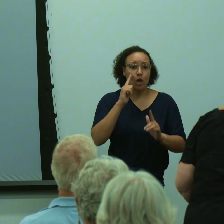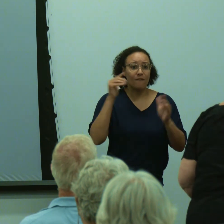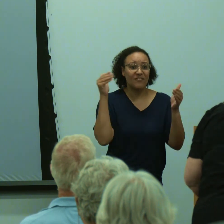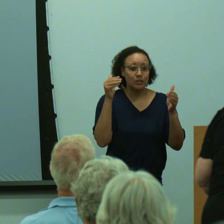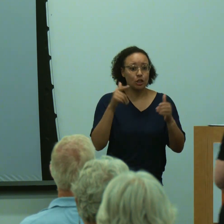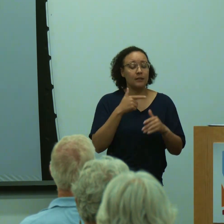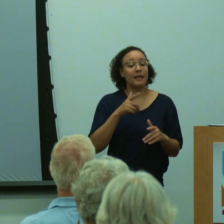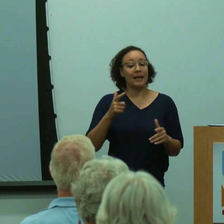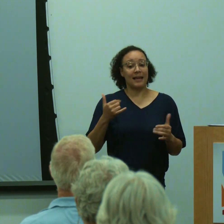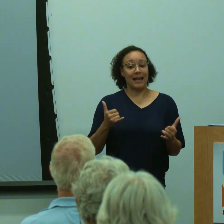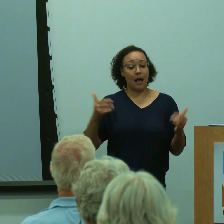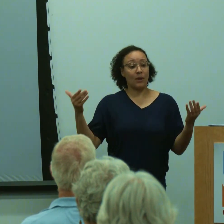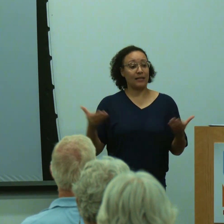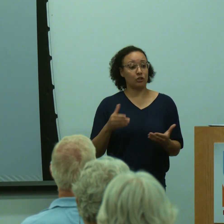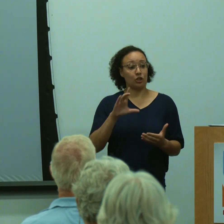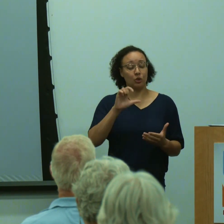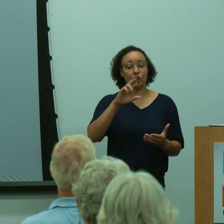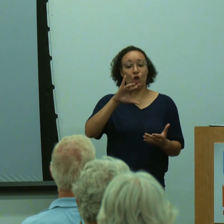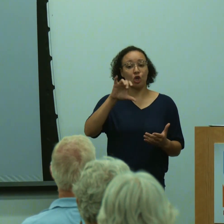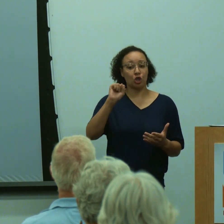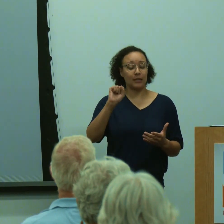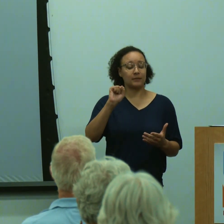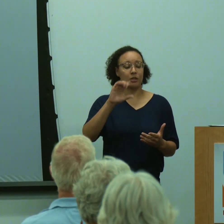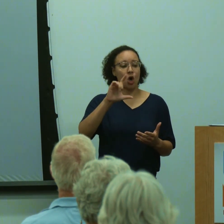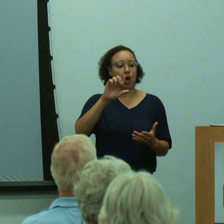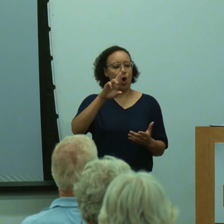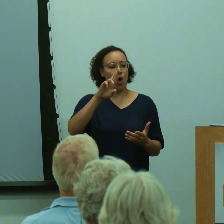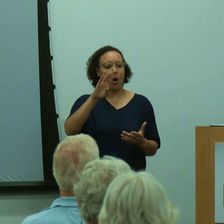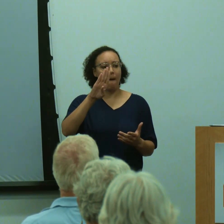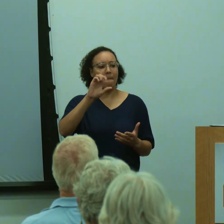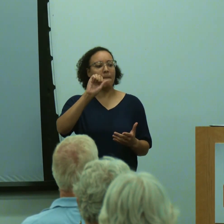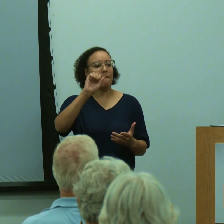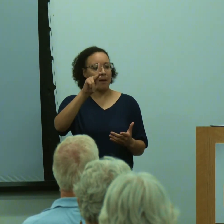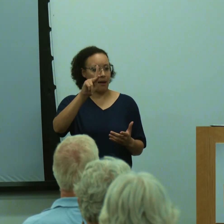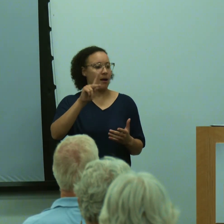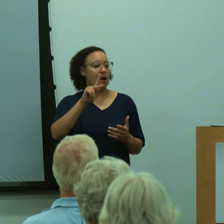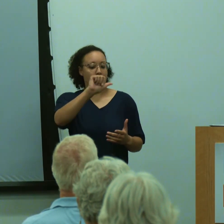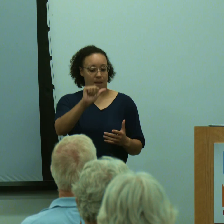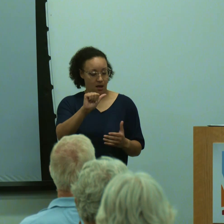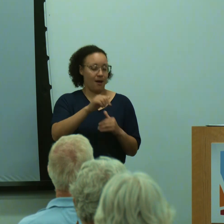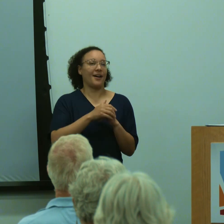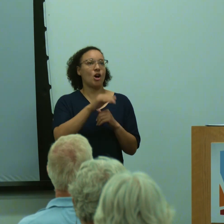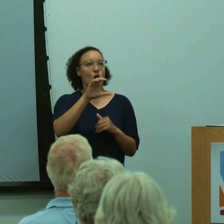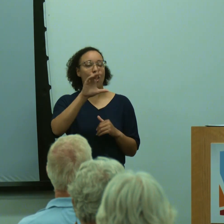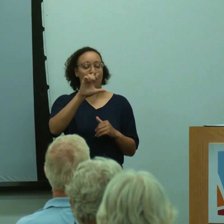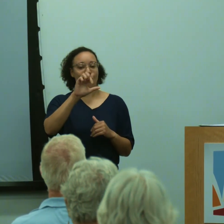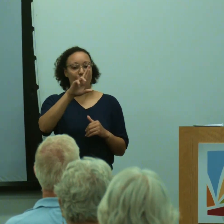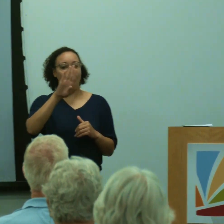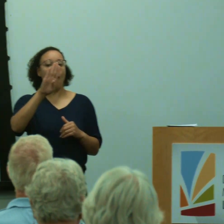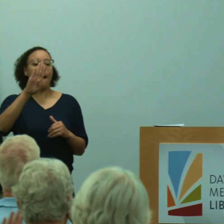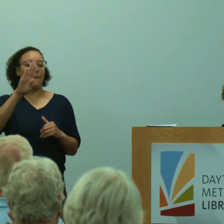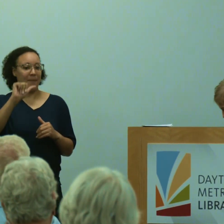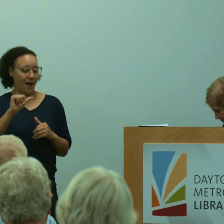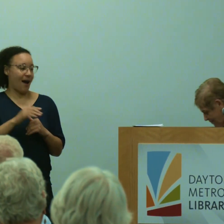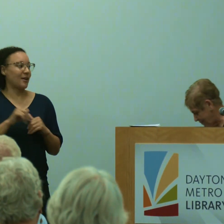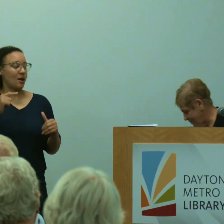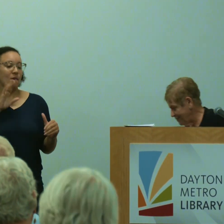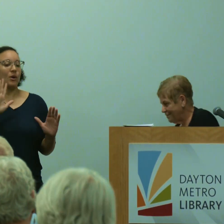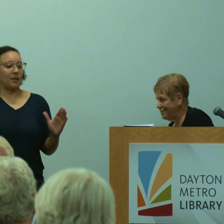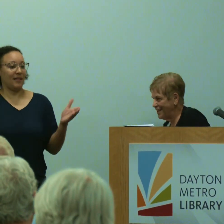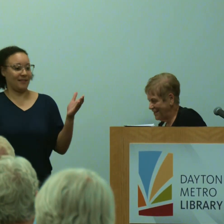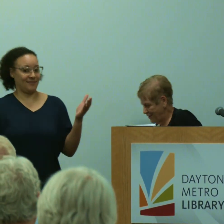Chris Corba, our Executive Director at the League of Women Voters of the Greater Dayton Area. For the closing.